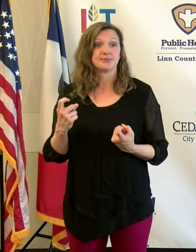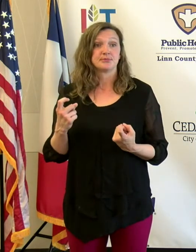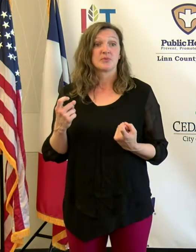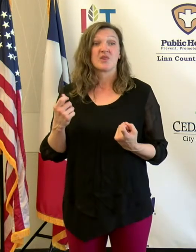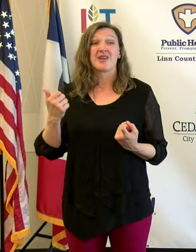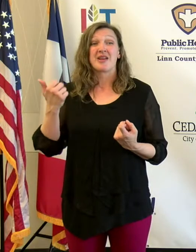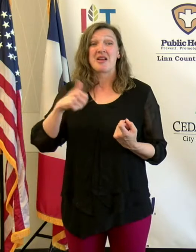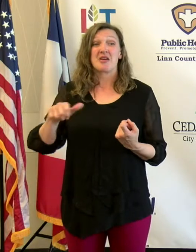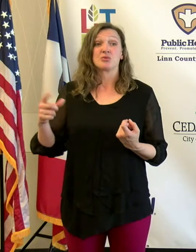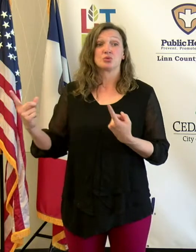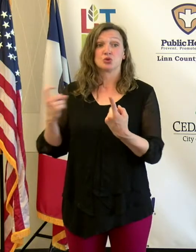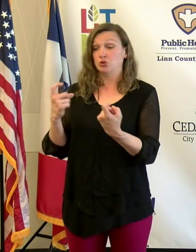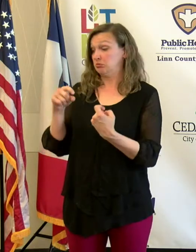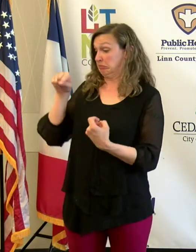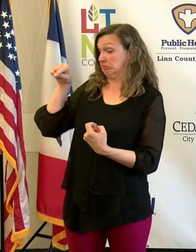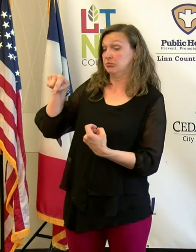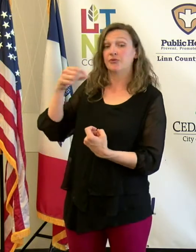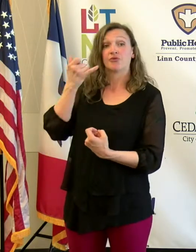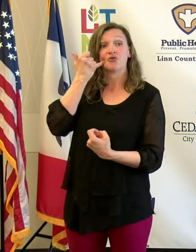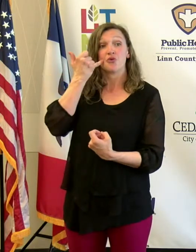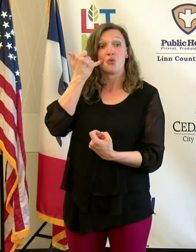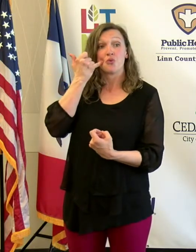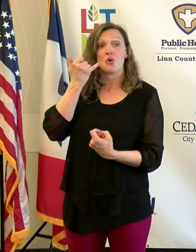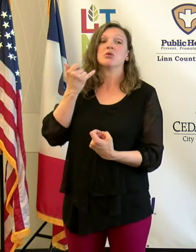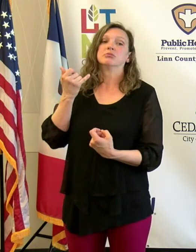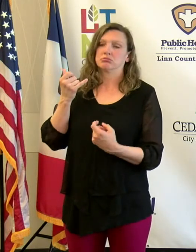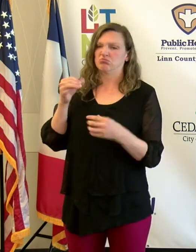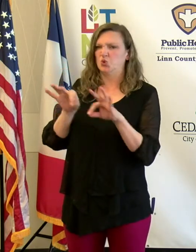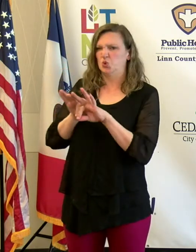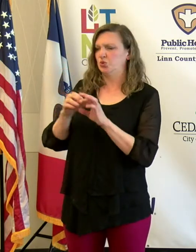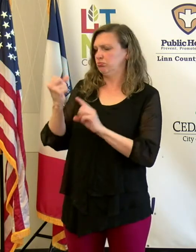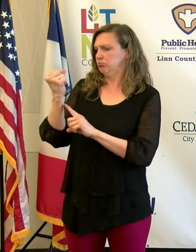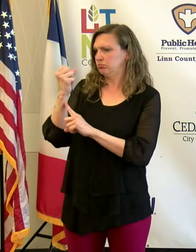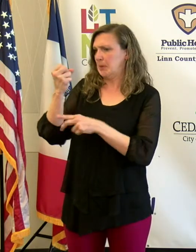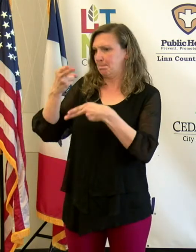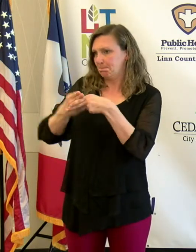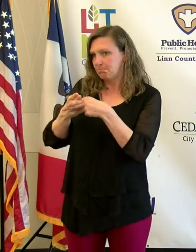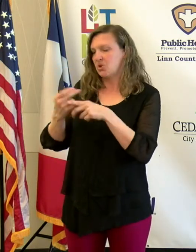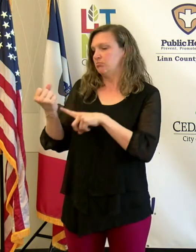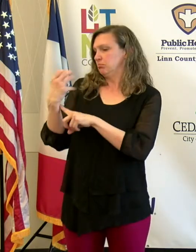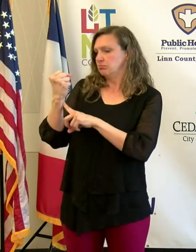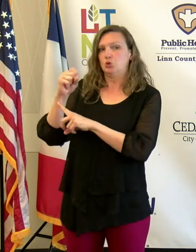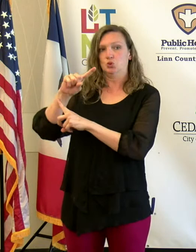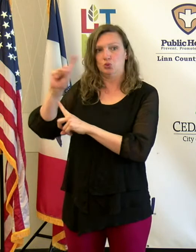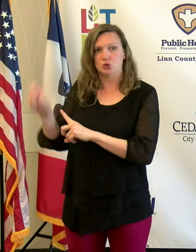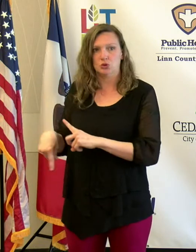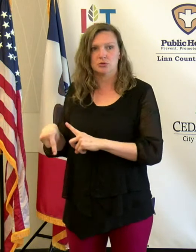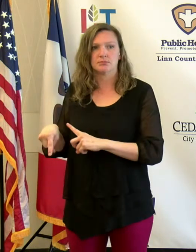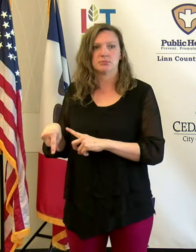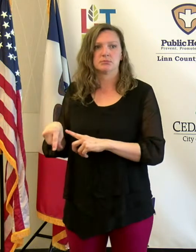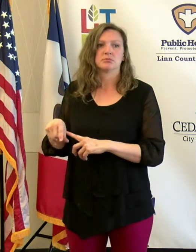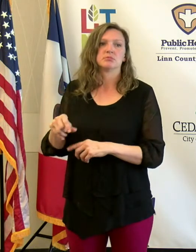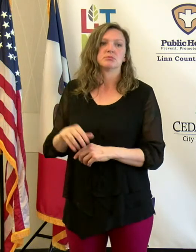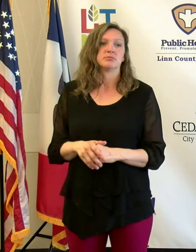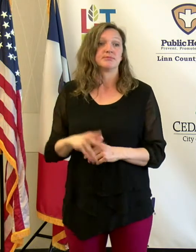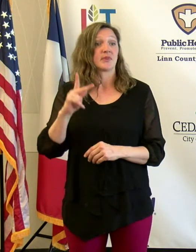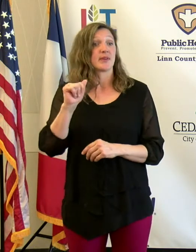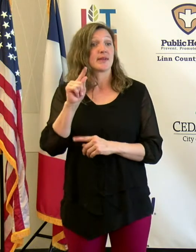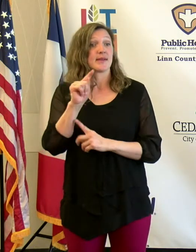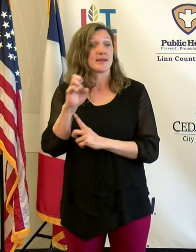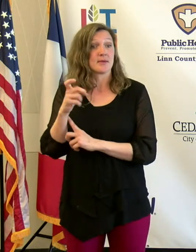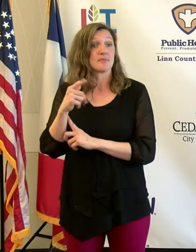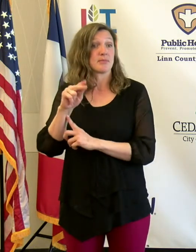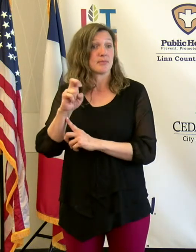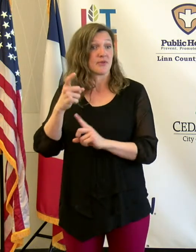please indicate to the moderator if you have questions. We do have some questions from Kate Payne at Iowa Public